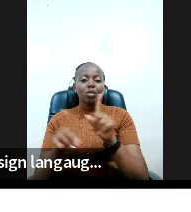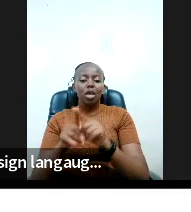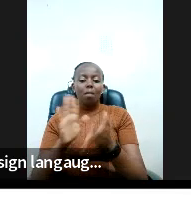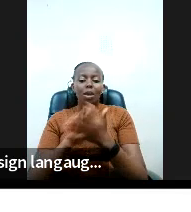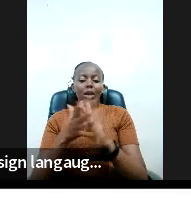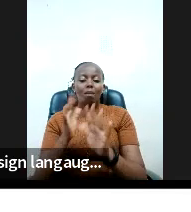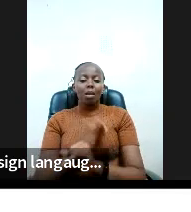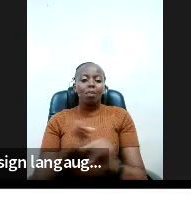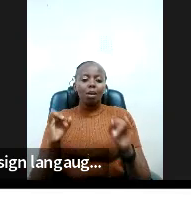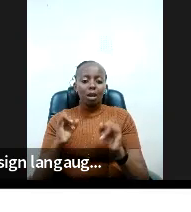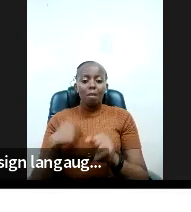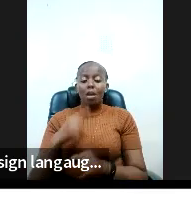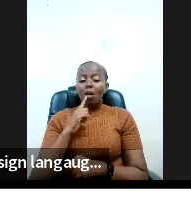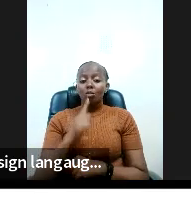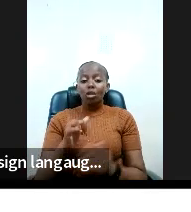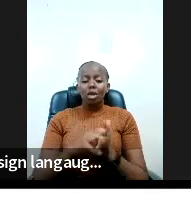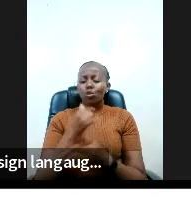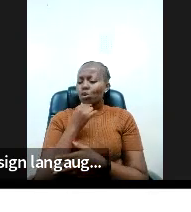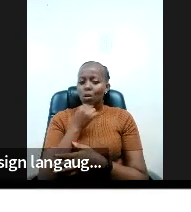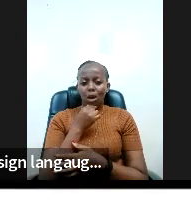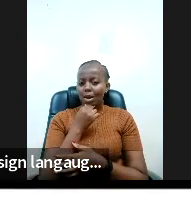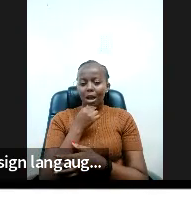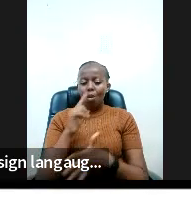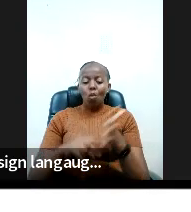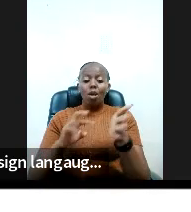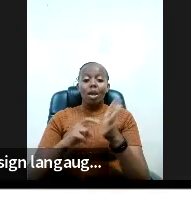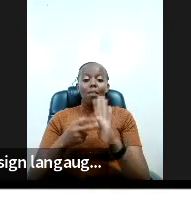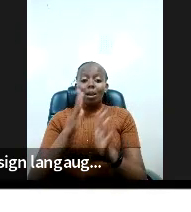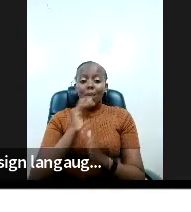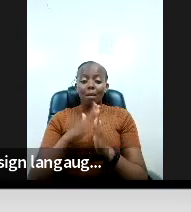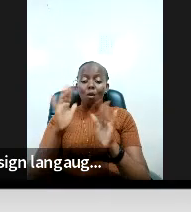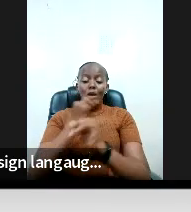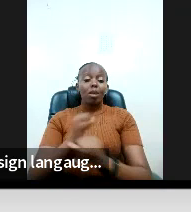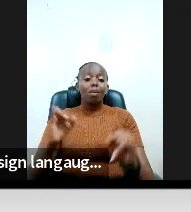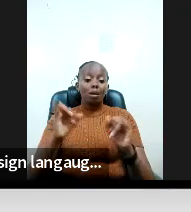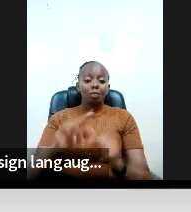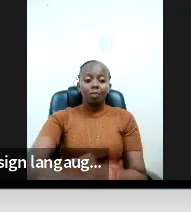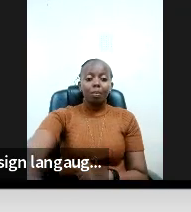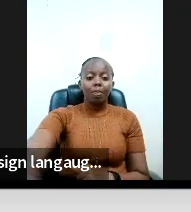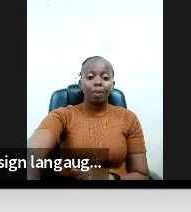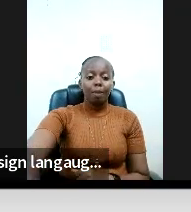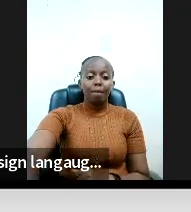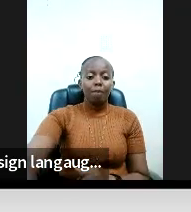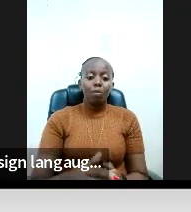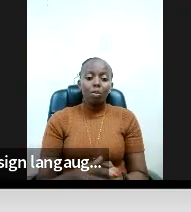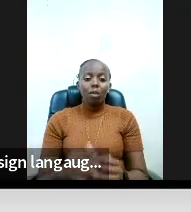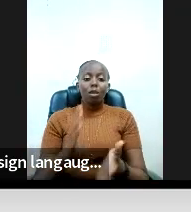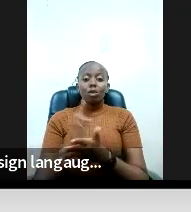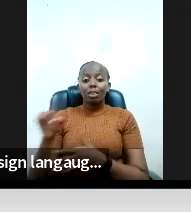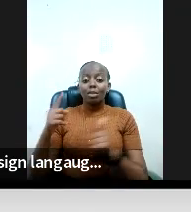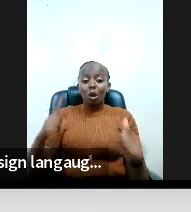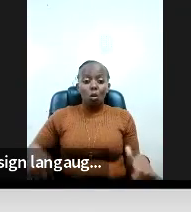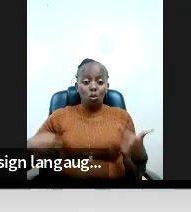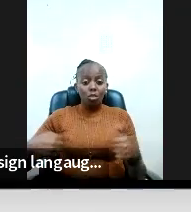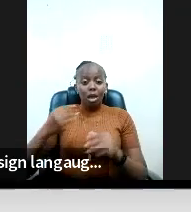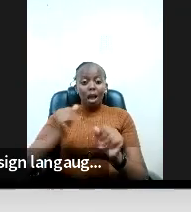independent. I'm sure you're wondering what I mean by being more independent. As you're aware, most wheelchairs are designed for users